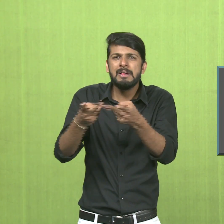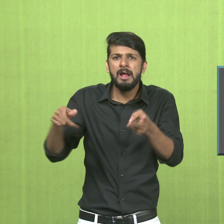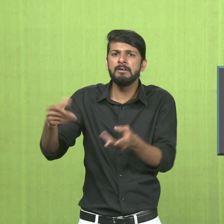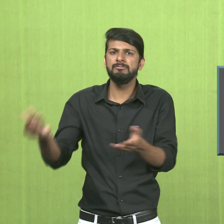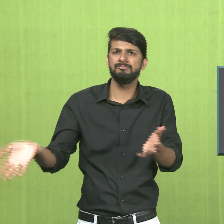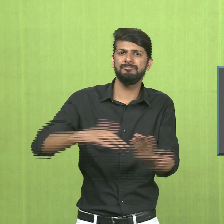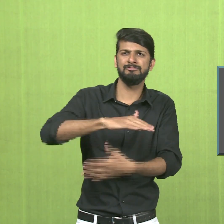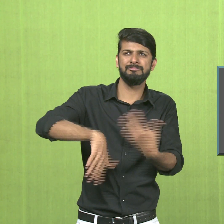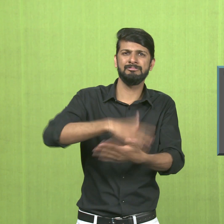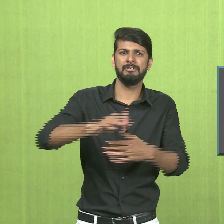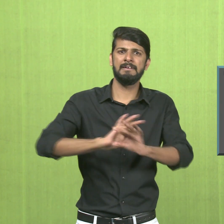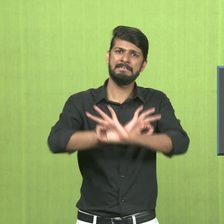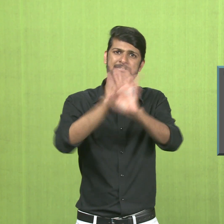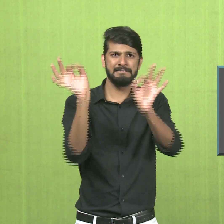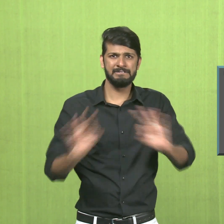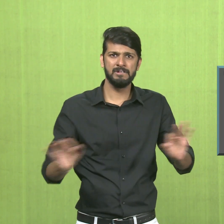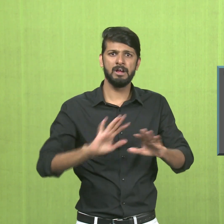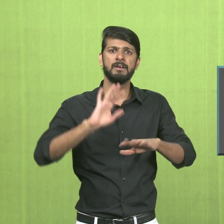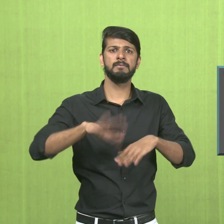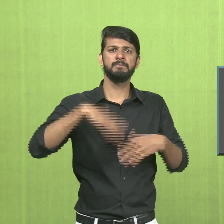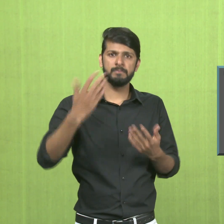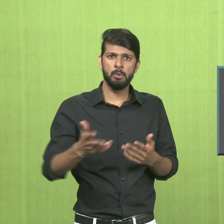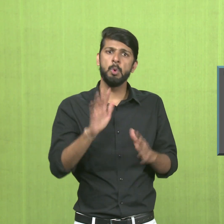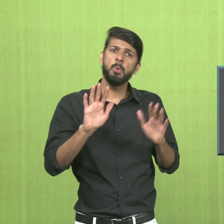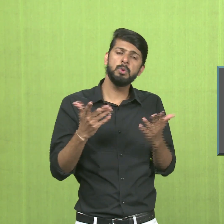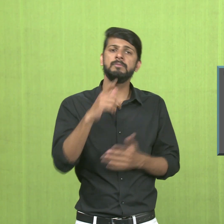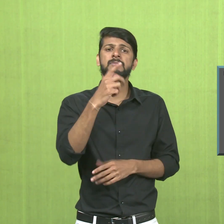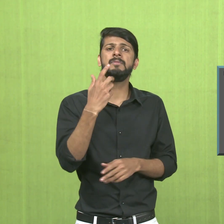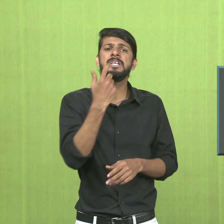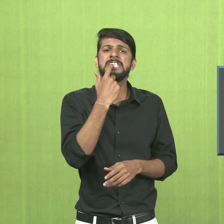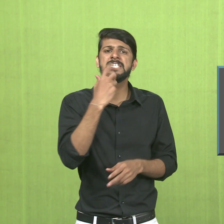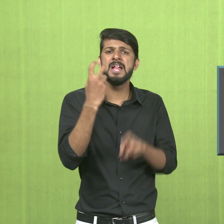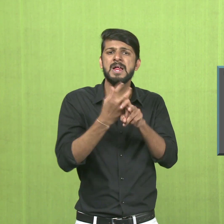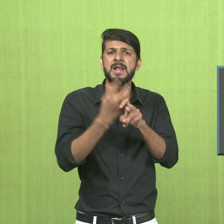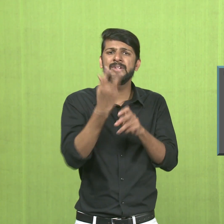a paste of cow dung and mud slurry and put it on the wall, and then